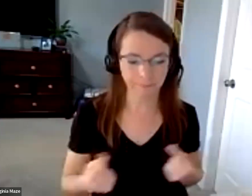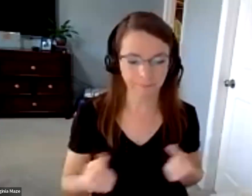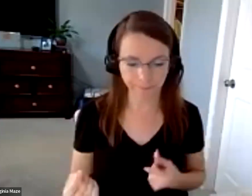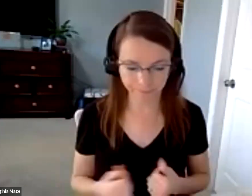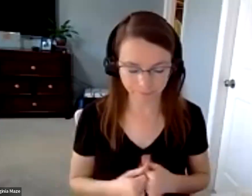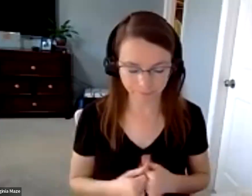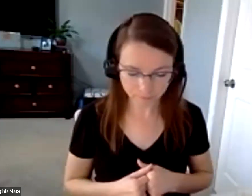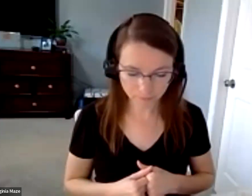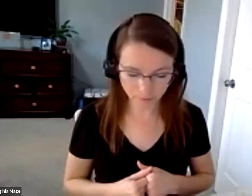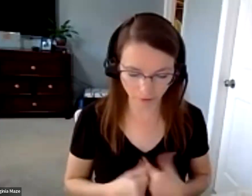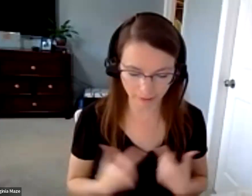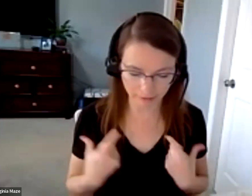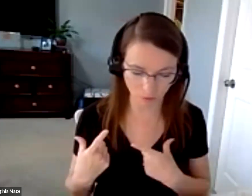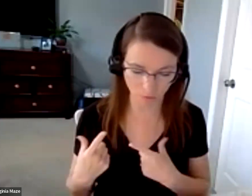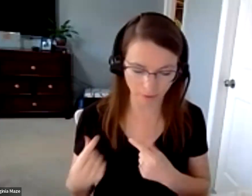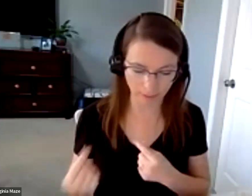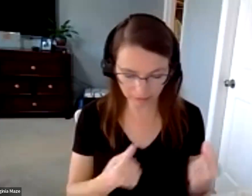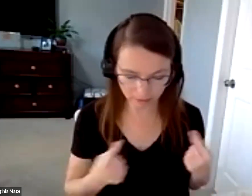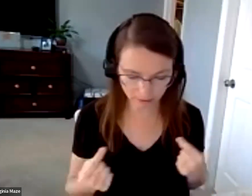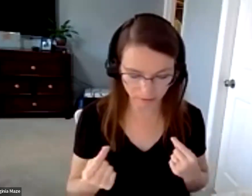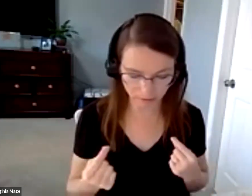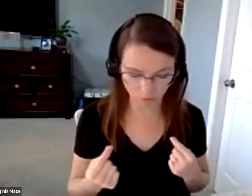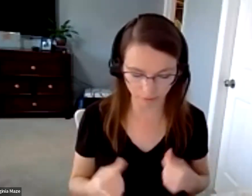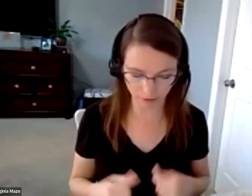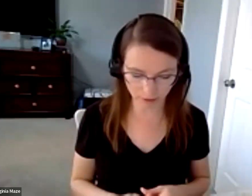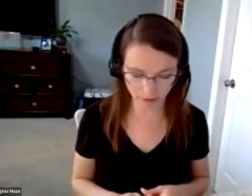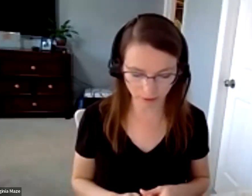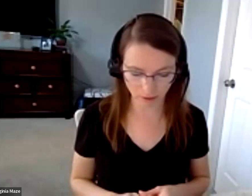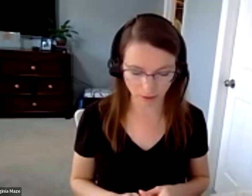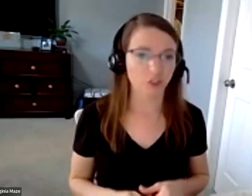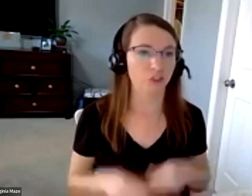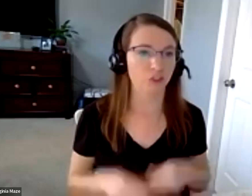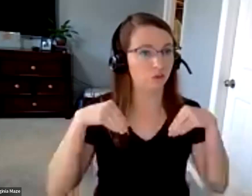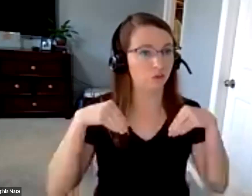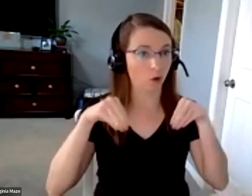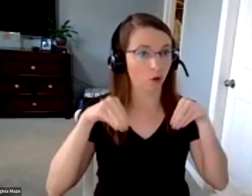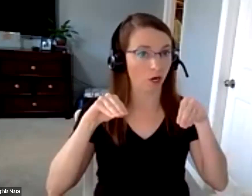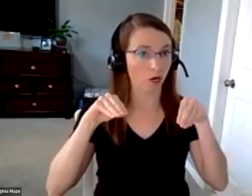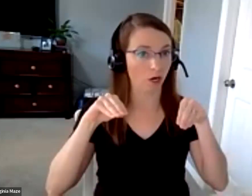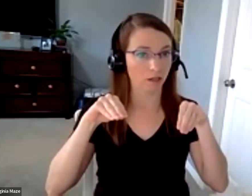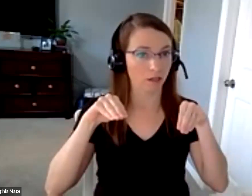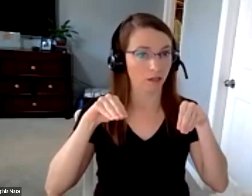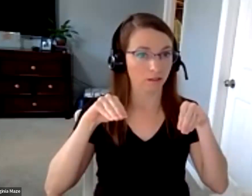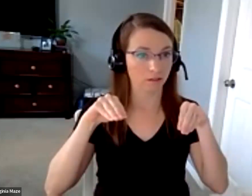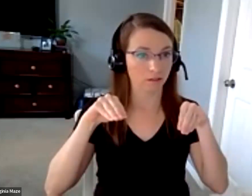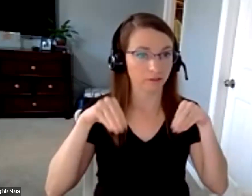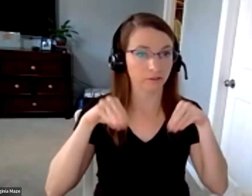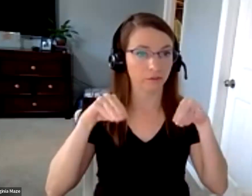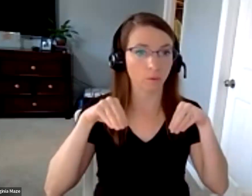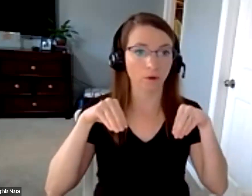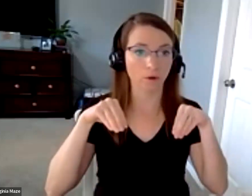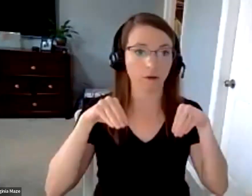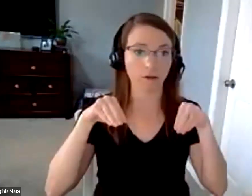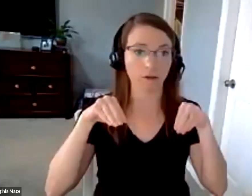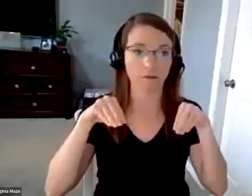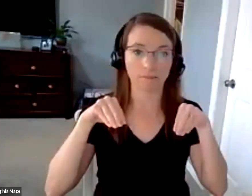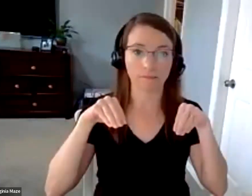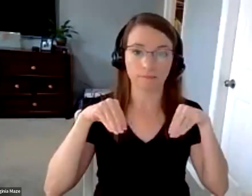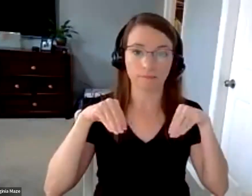Okay. All right, so errands, to run errands, store, store.